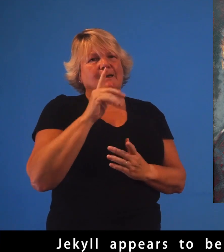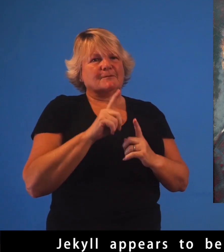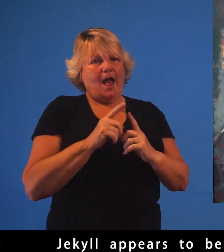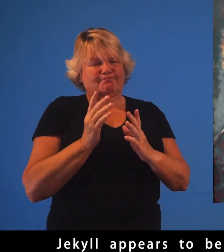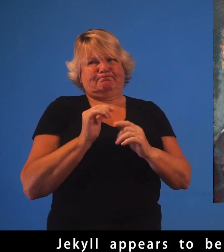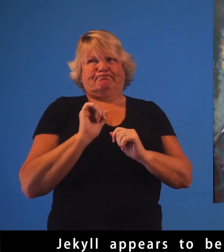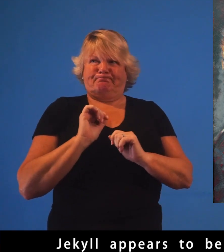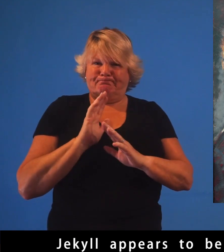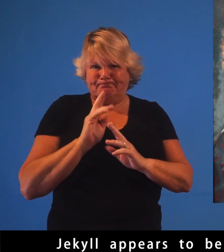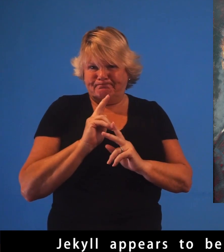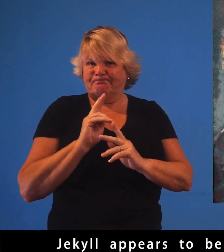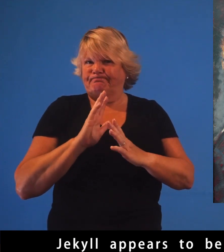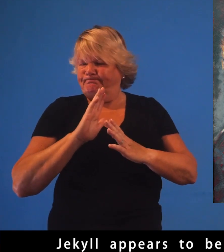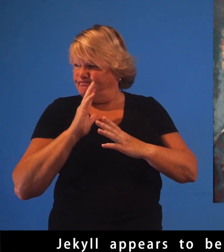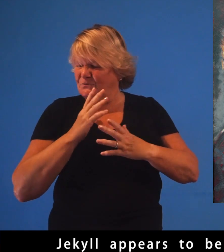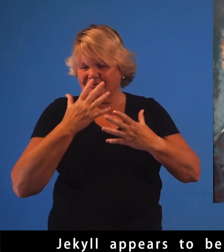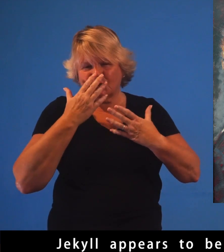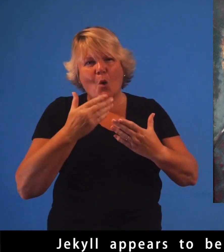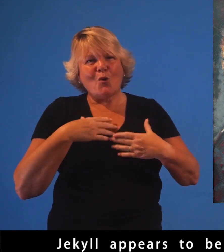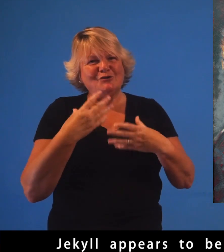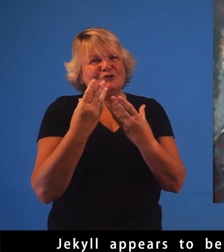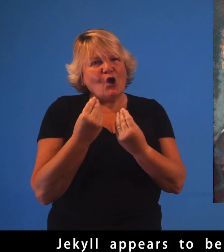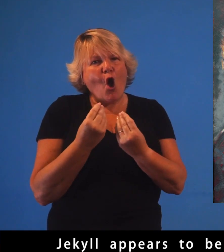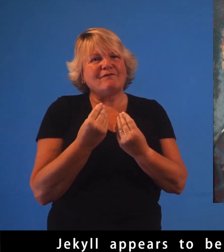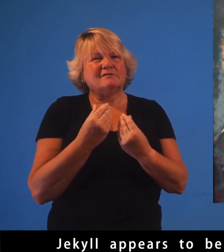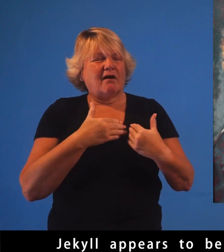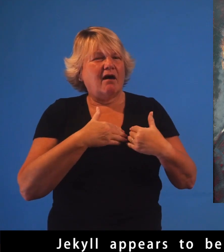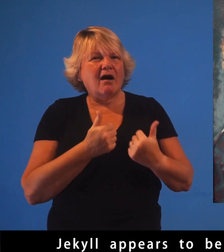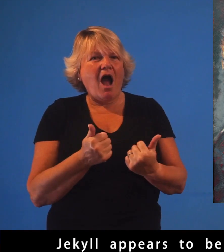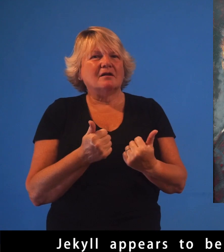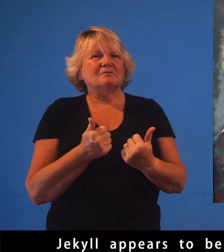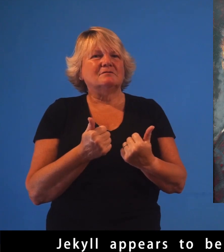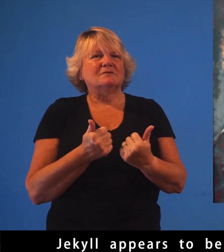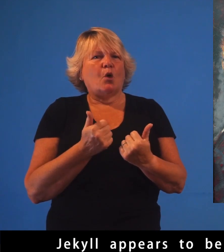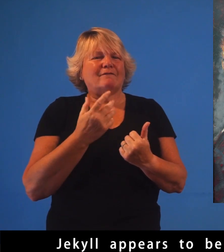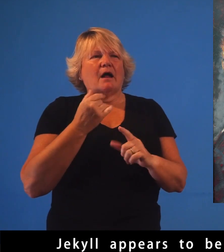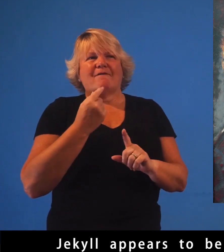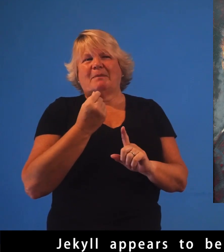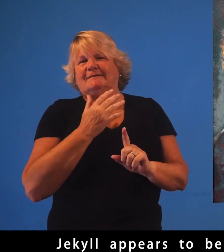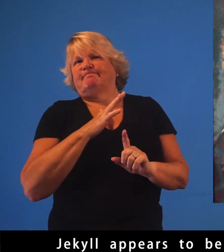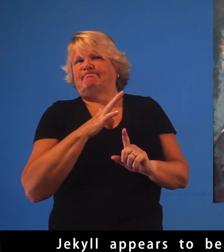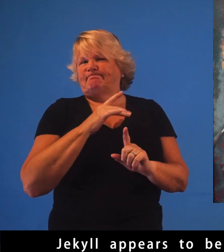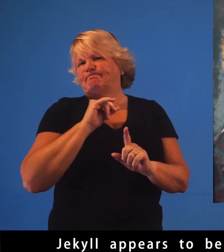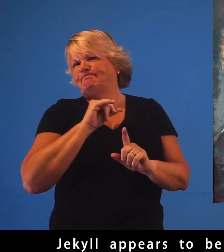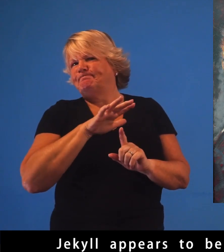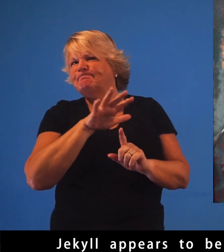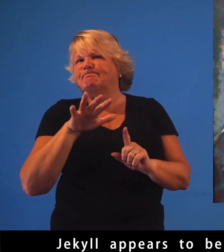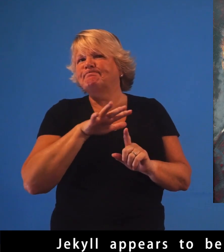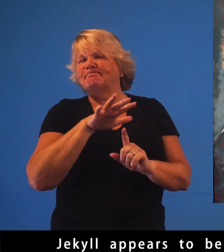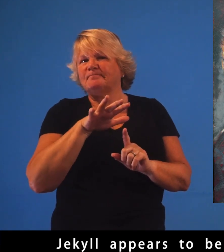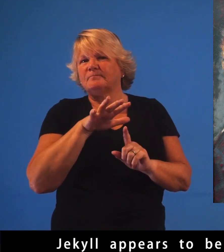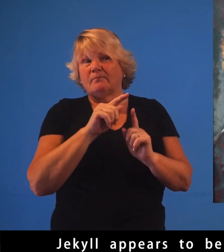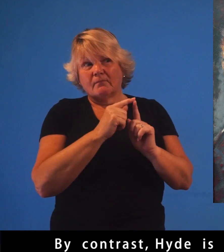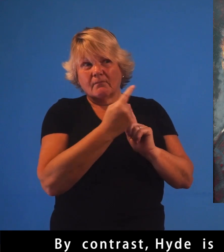Jekyll appears to be introverted, expressing a softness and kindness, coupled with a sense of